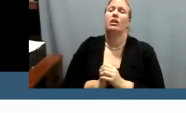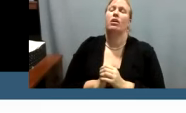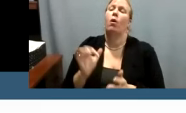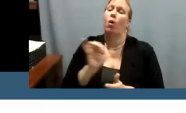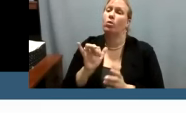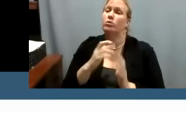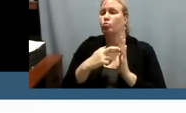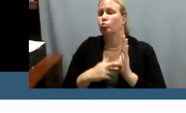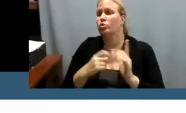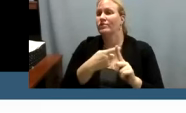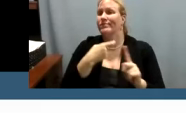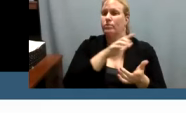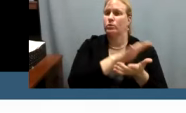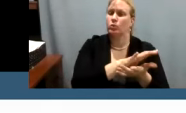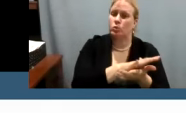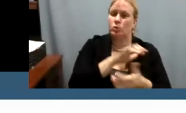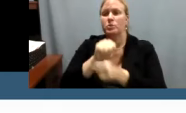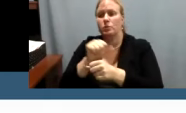well as any school guidance